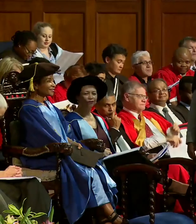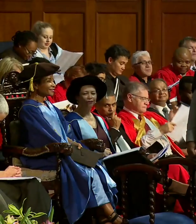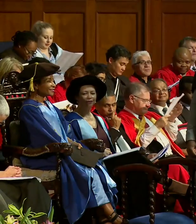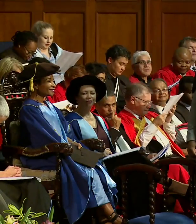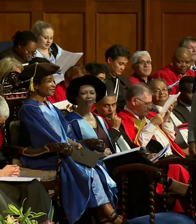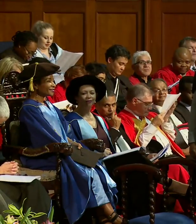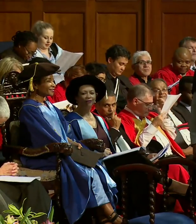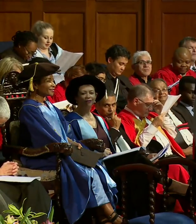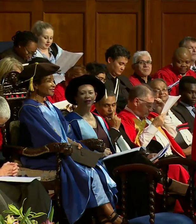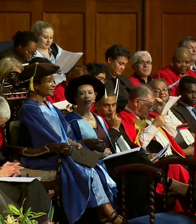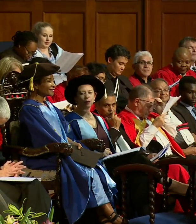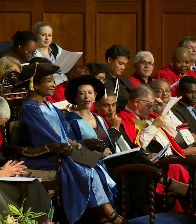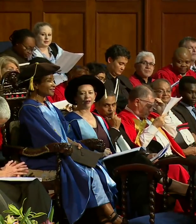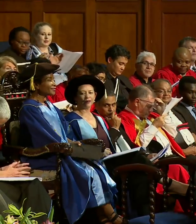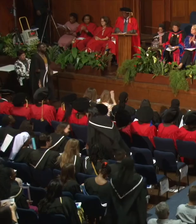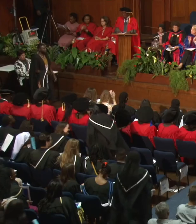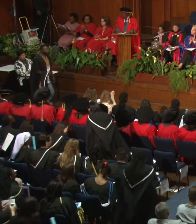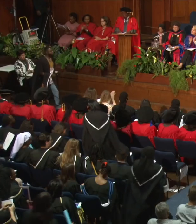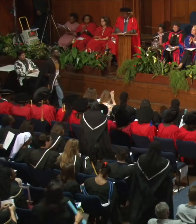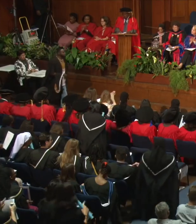Michael Kyoko Mwimi.